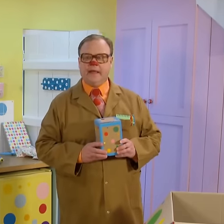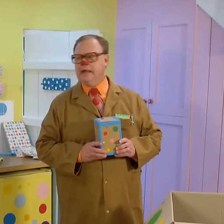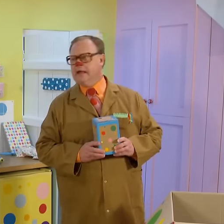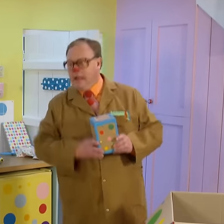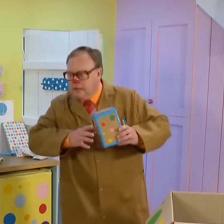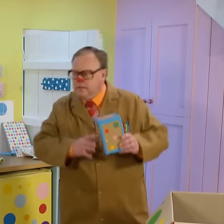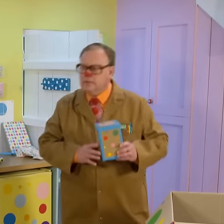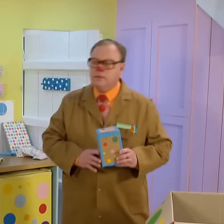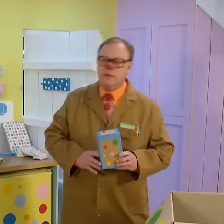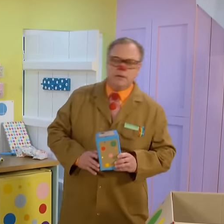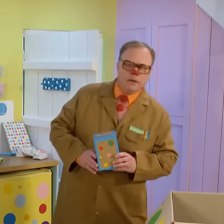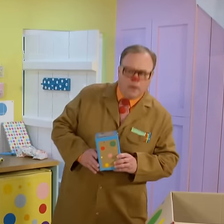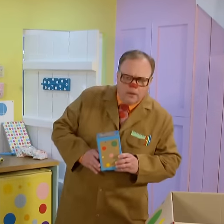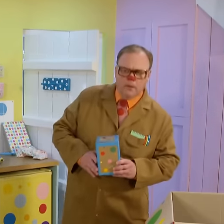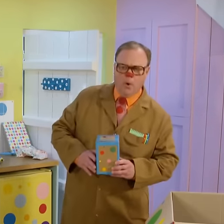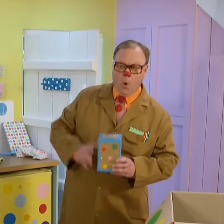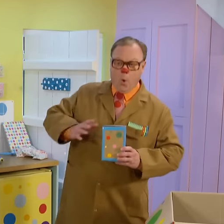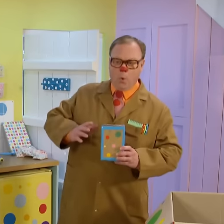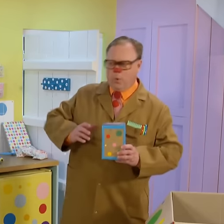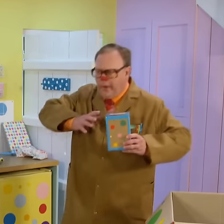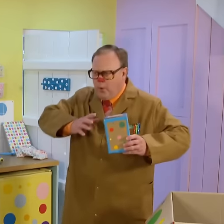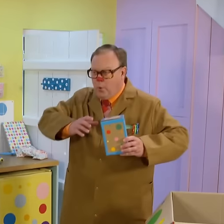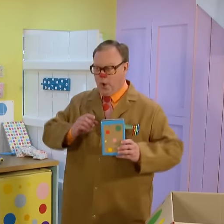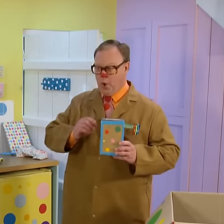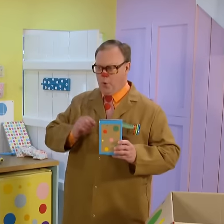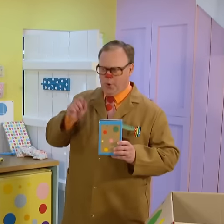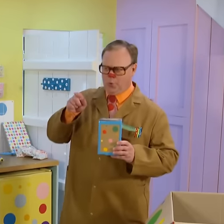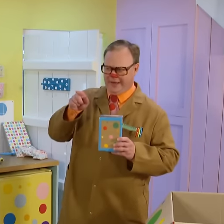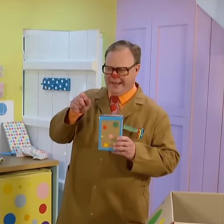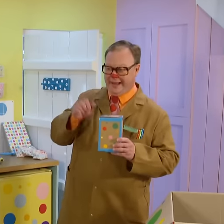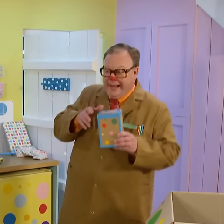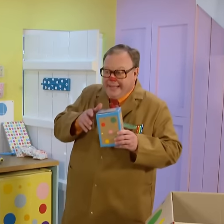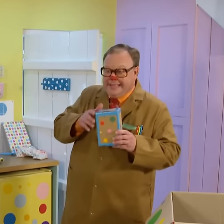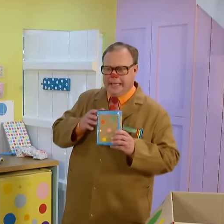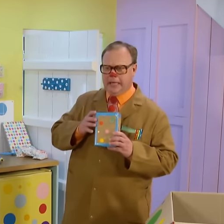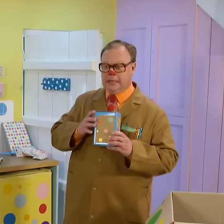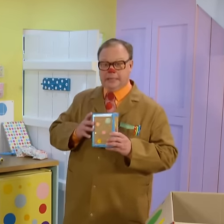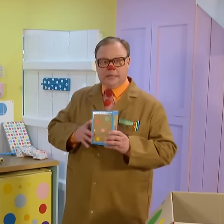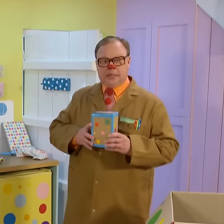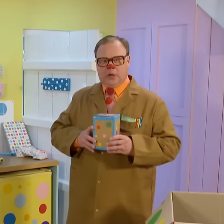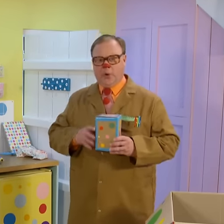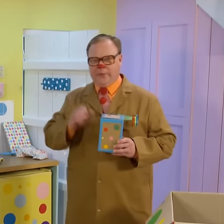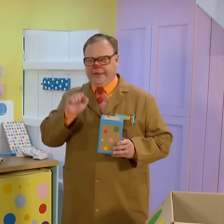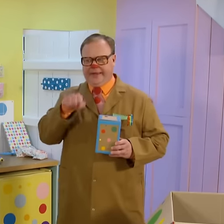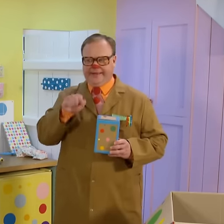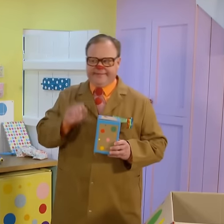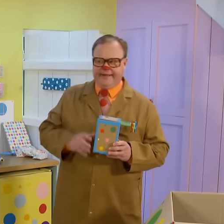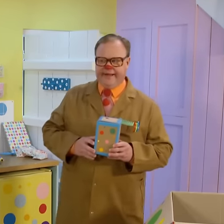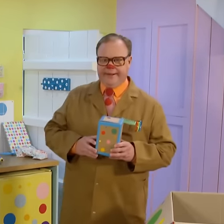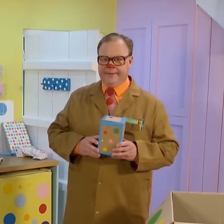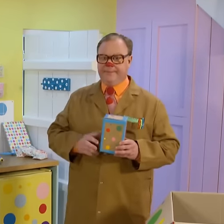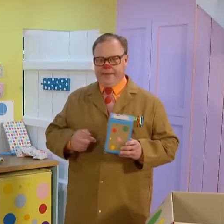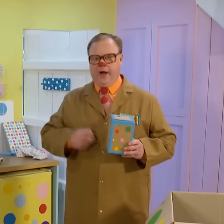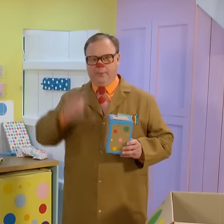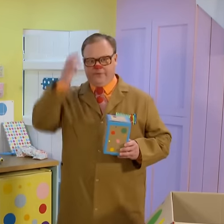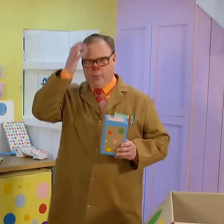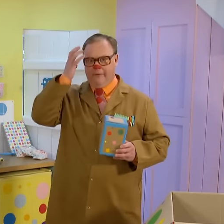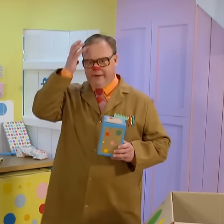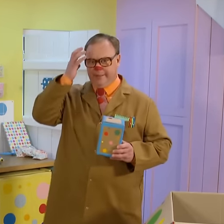bouncy ball, Shopkeeper Tumble. Oh dear. Oh, yes. I was worried